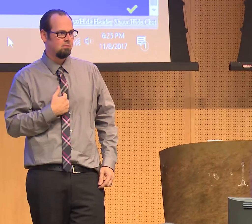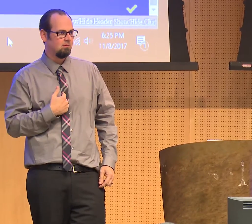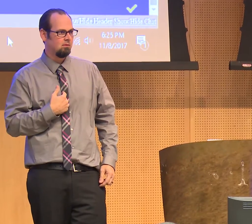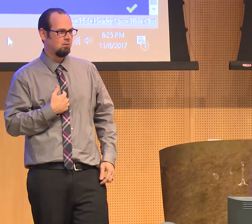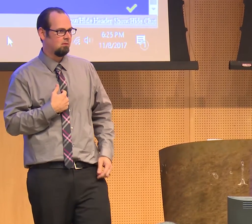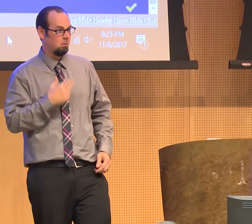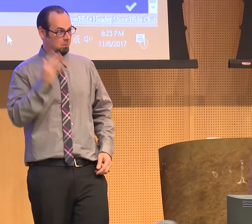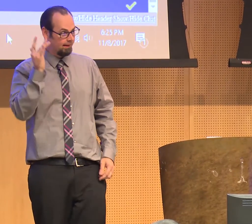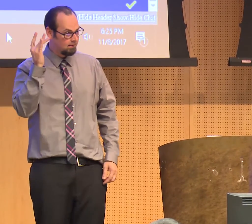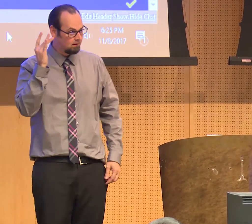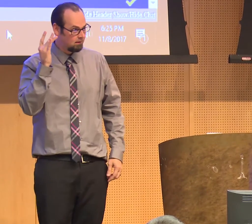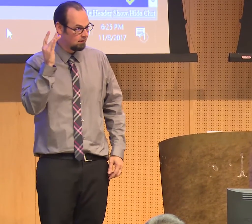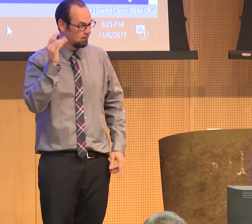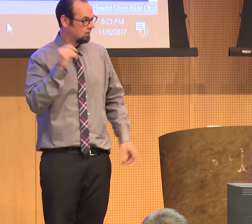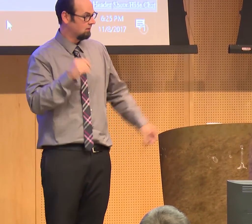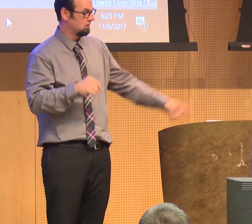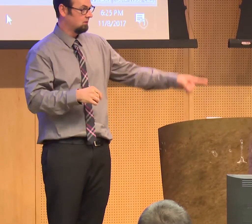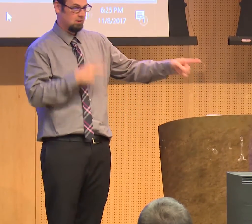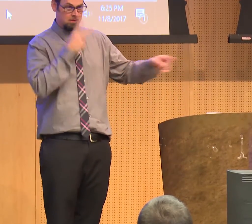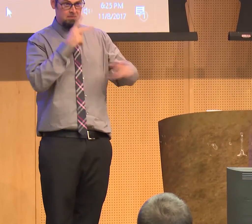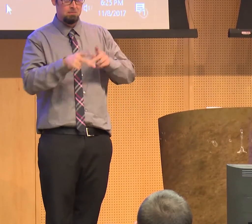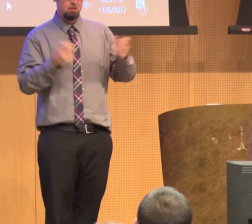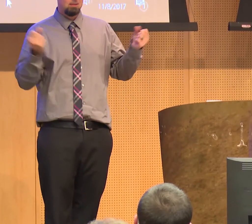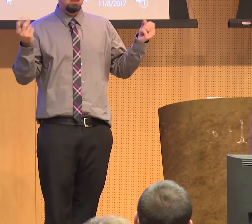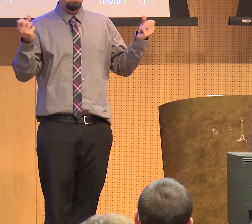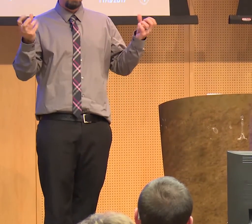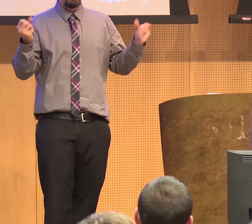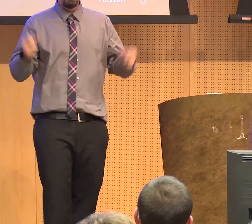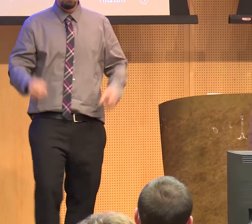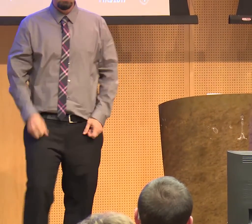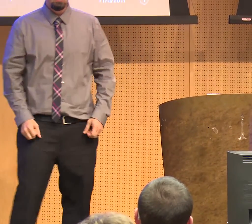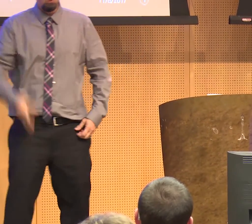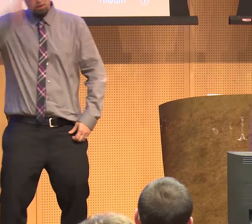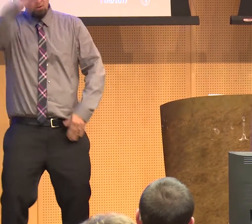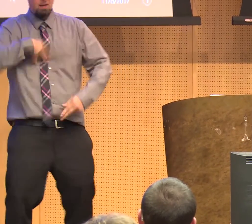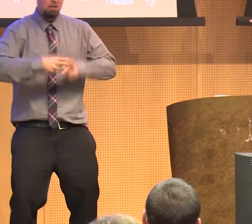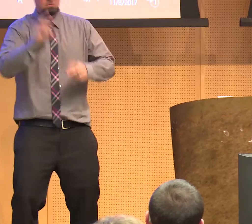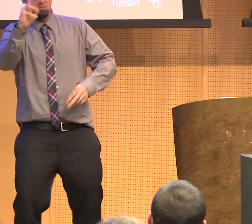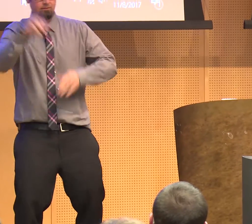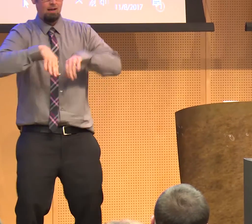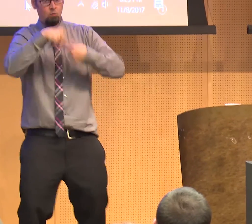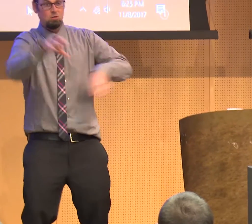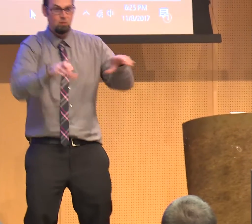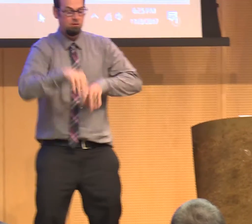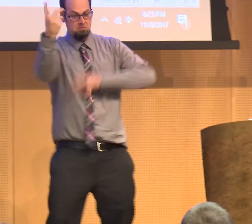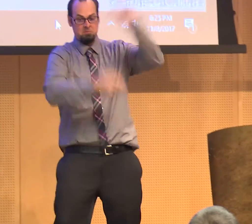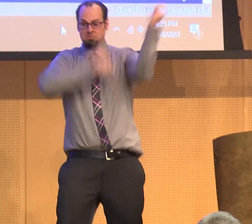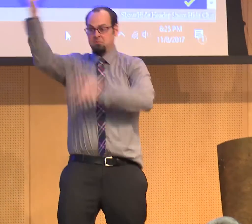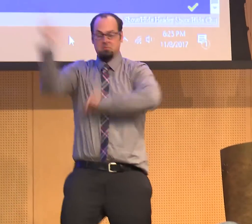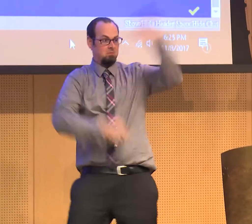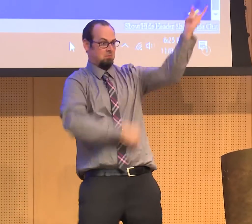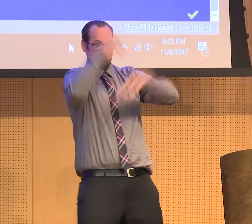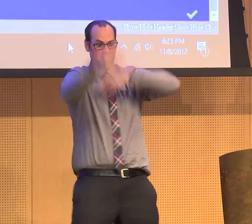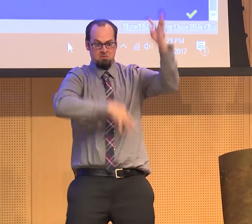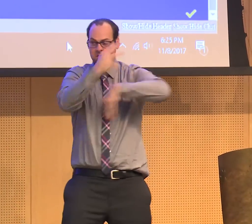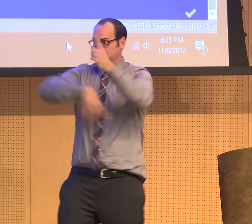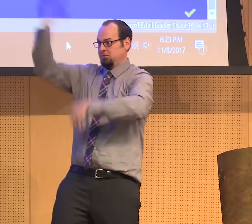This became my home. And people signed all over the place. You saw